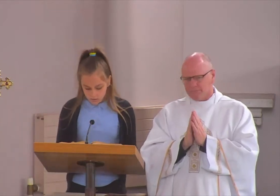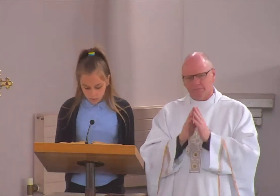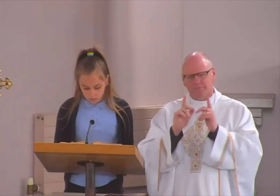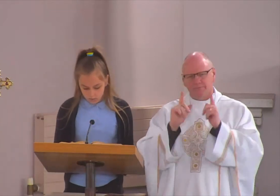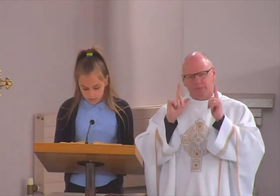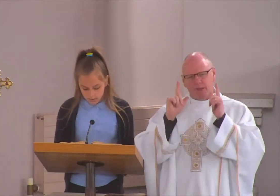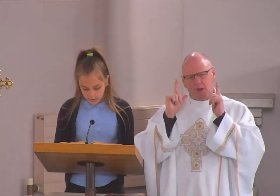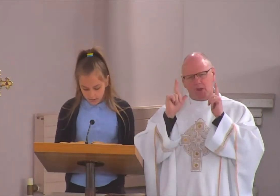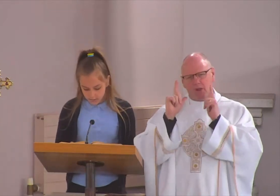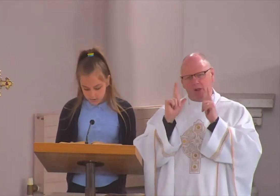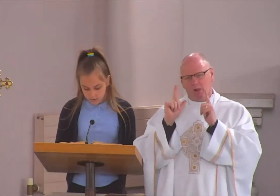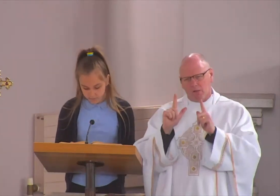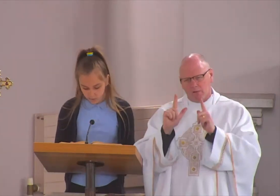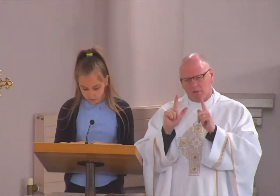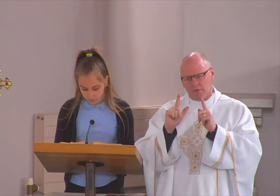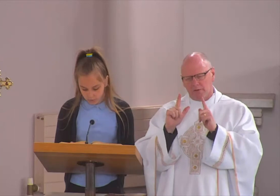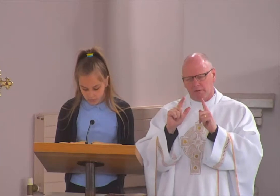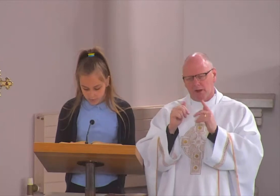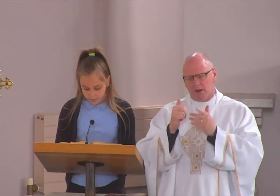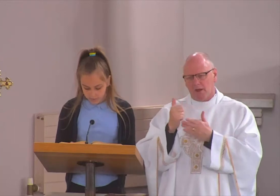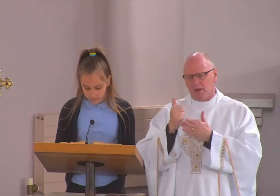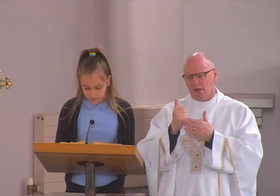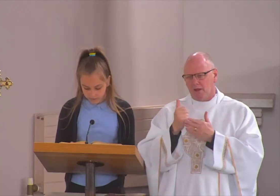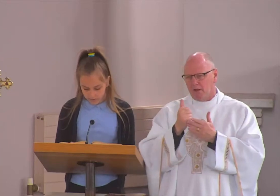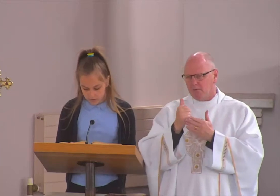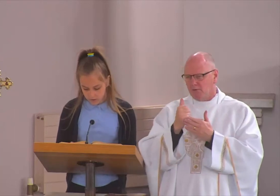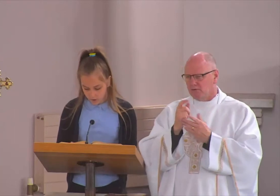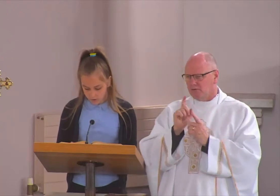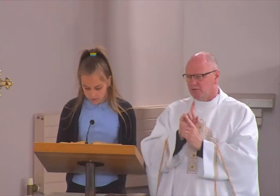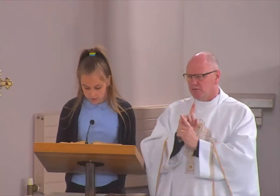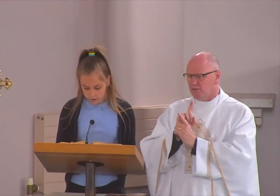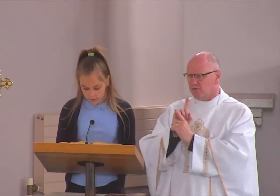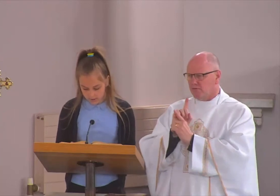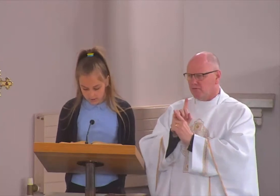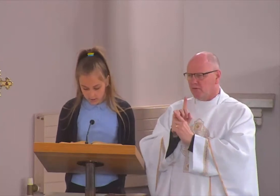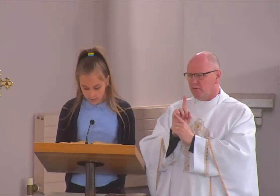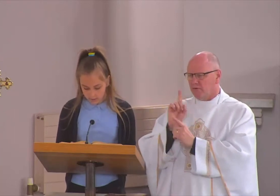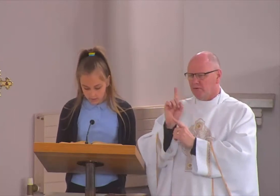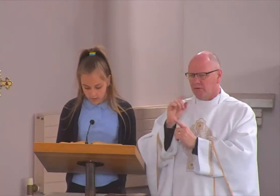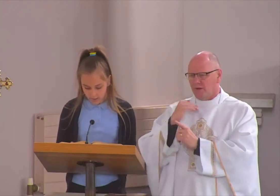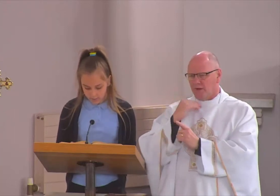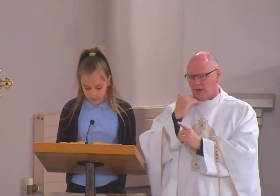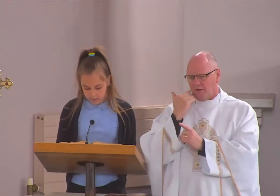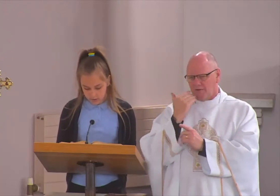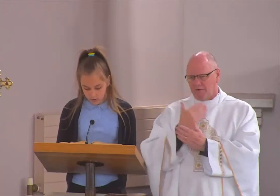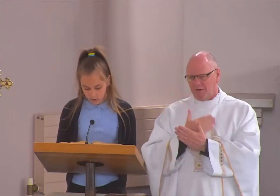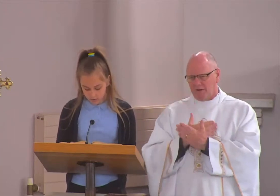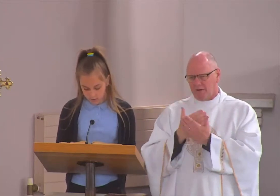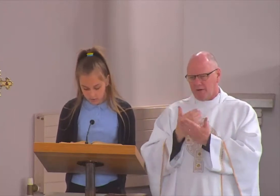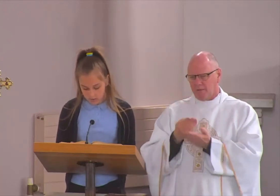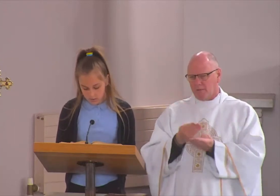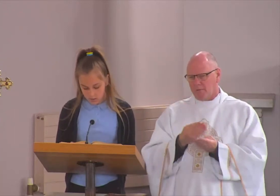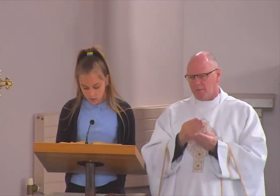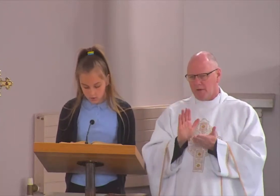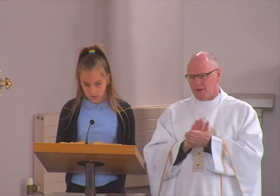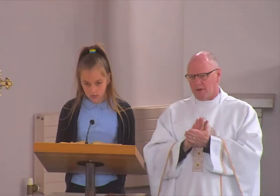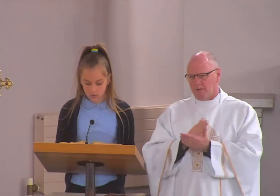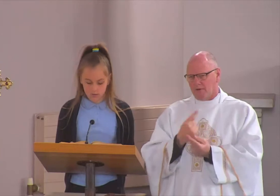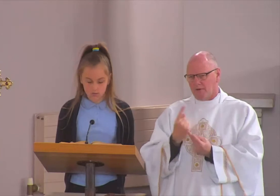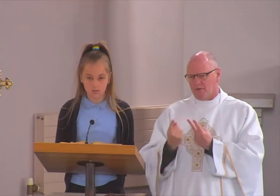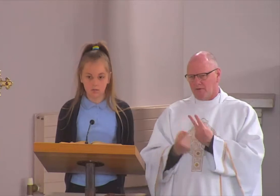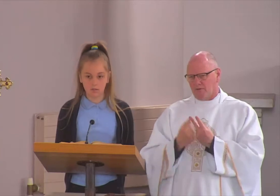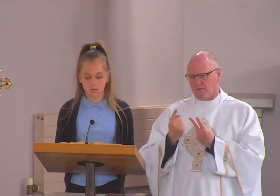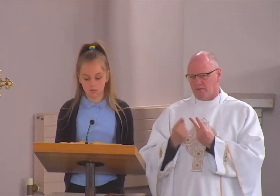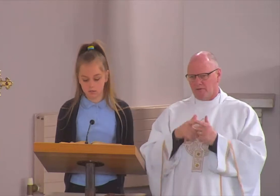Dear Lord, help us to follow you, making a fresh start each day, bringing happiness to others. Lord, hear